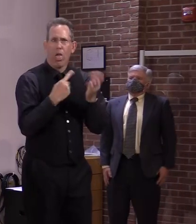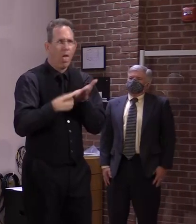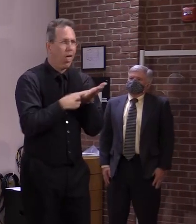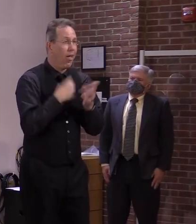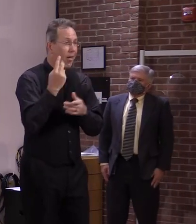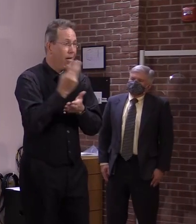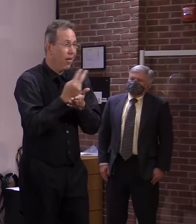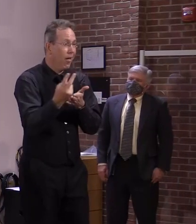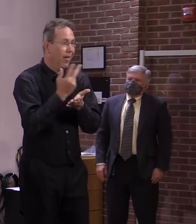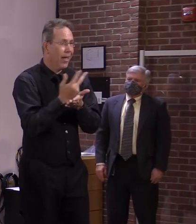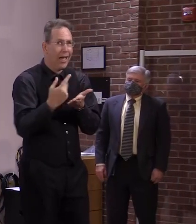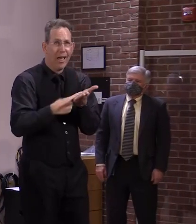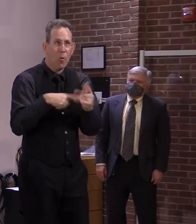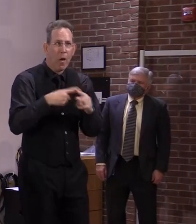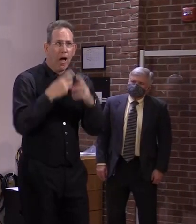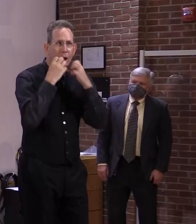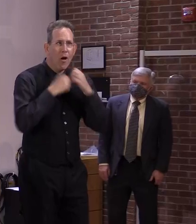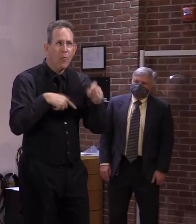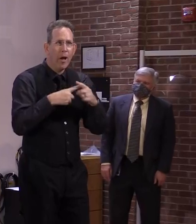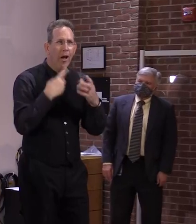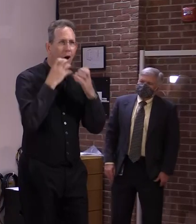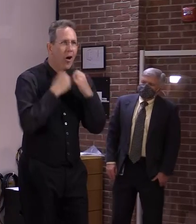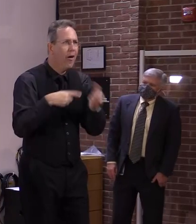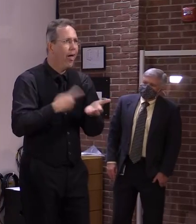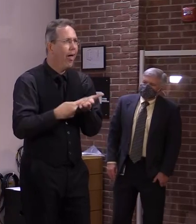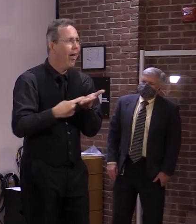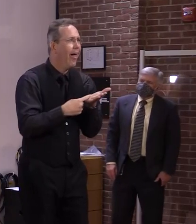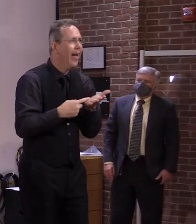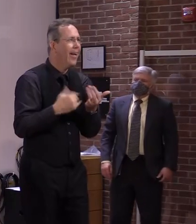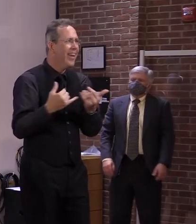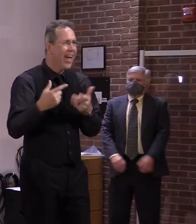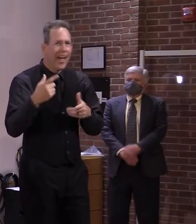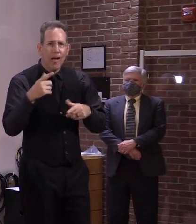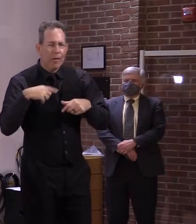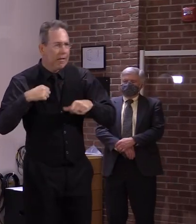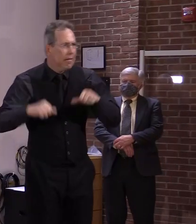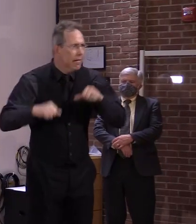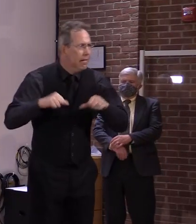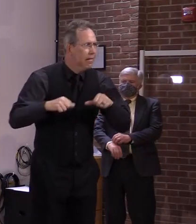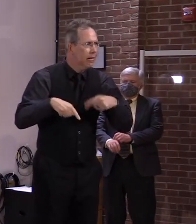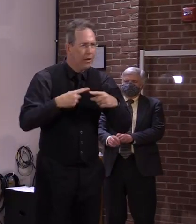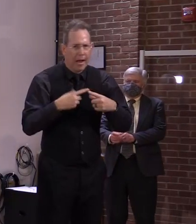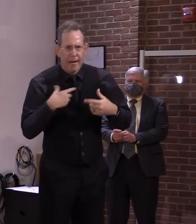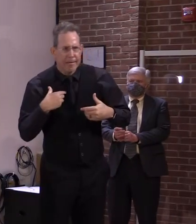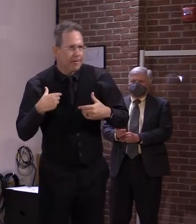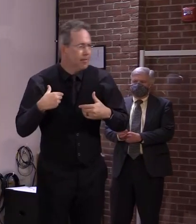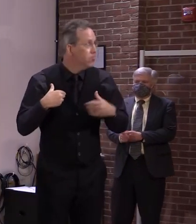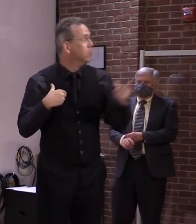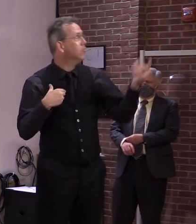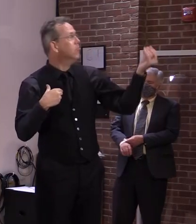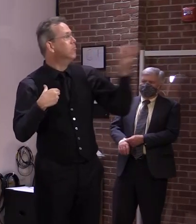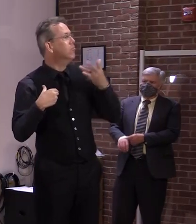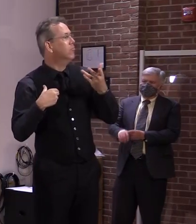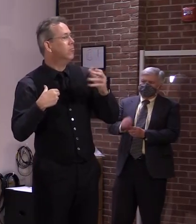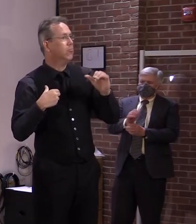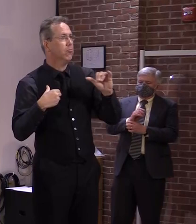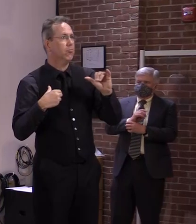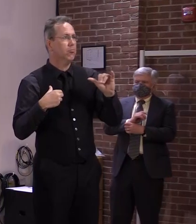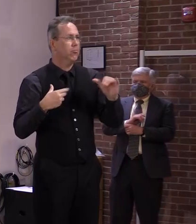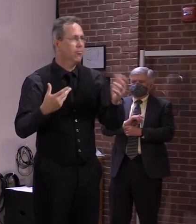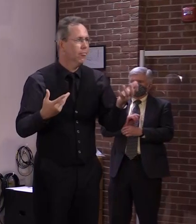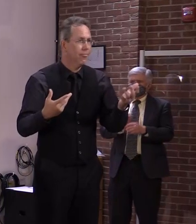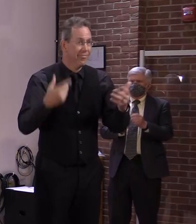when the right time was, because again, our rates here in Vermont are favorable. And I